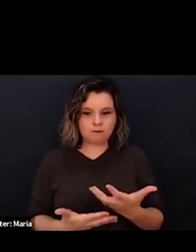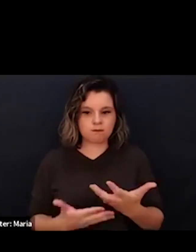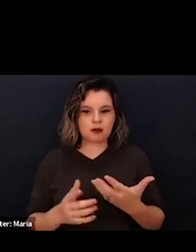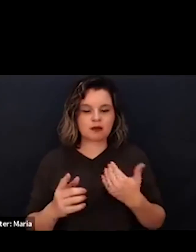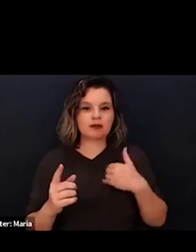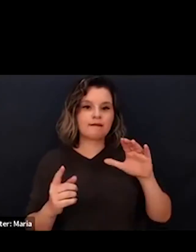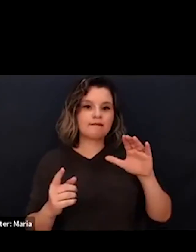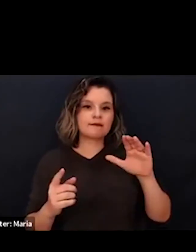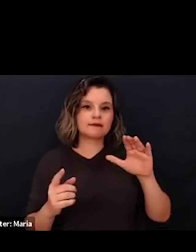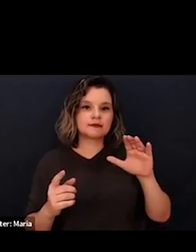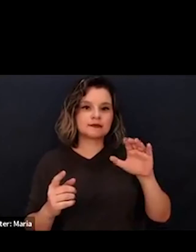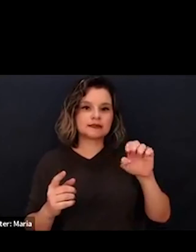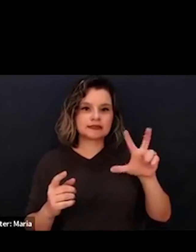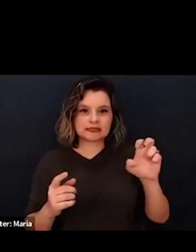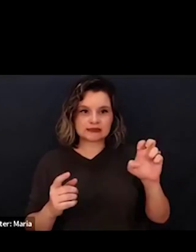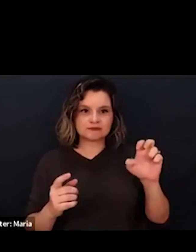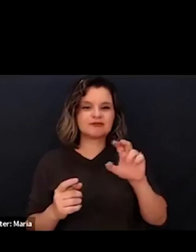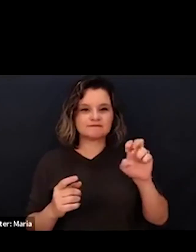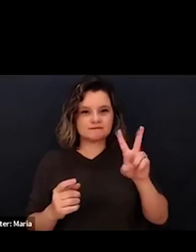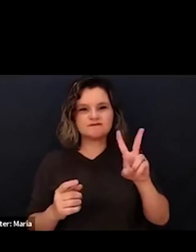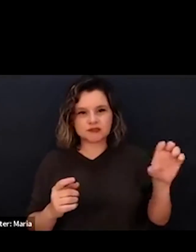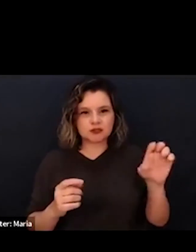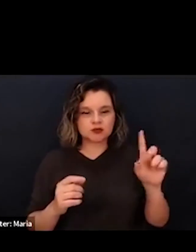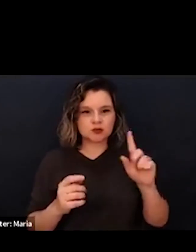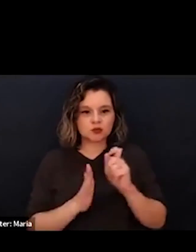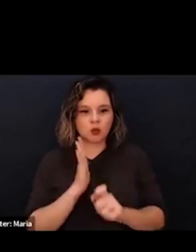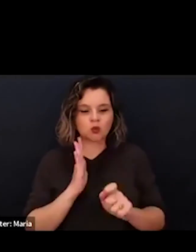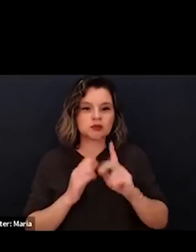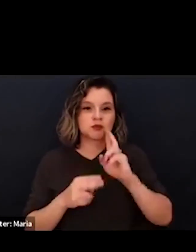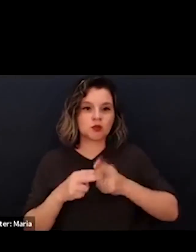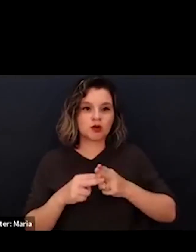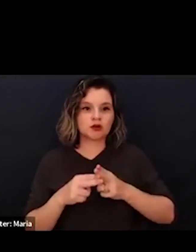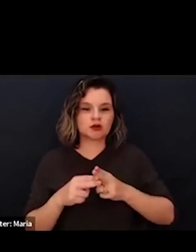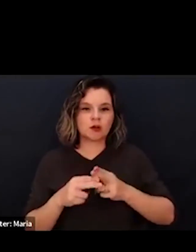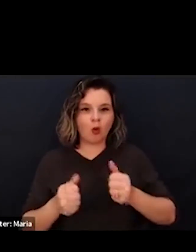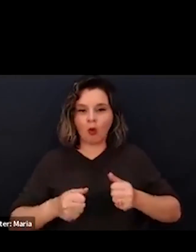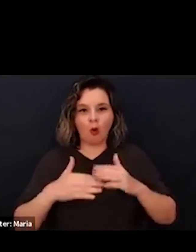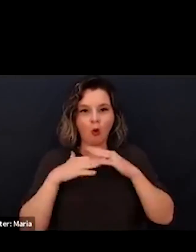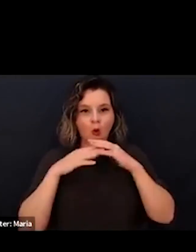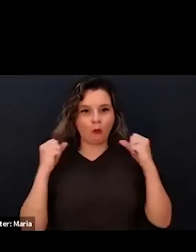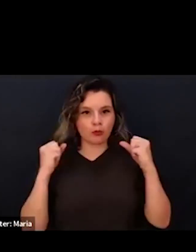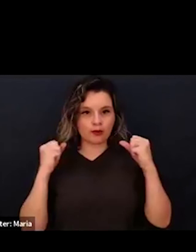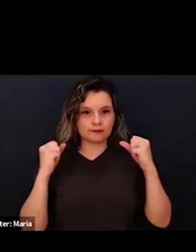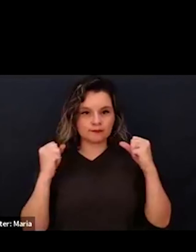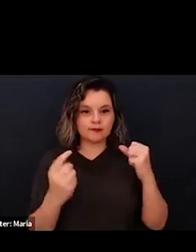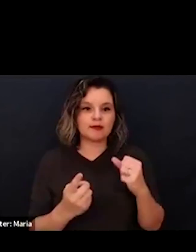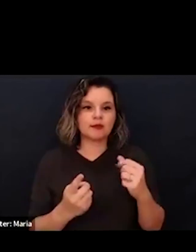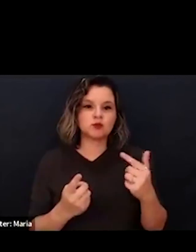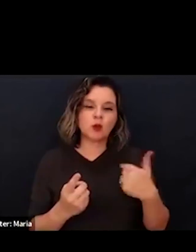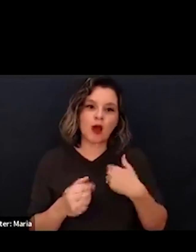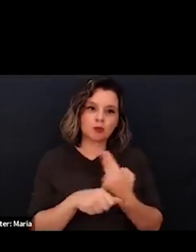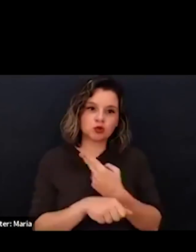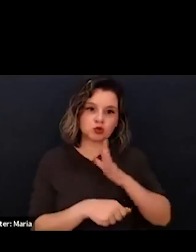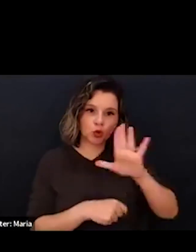Eve V wrote is called Over It. And I think I'm gonna use